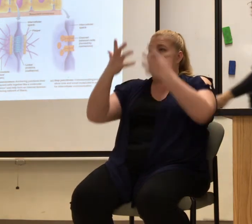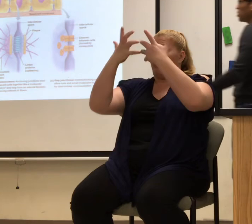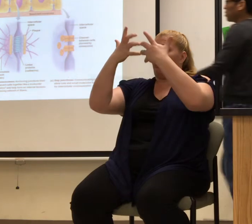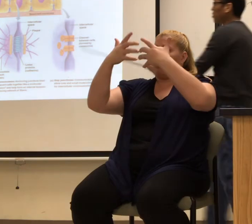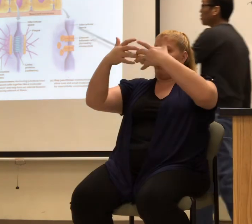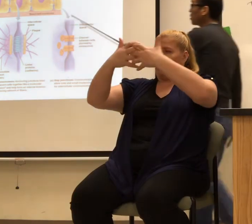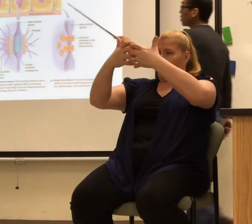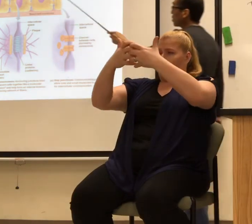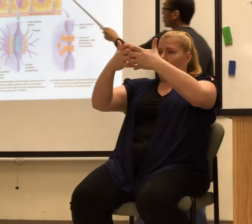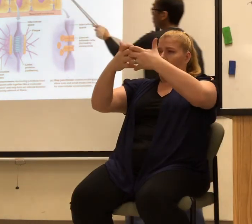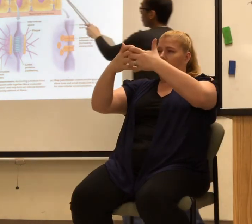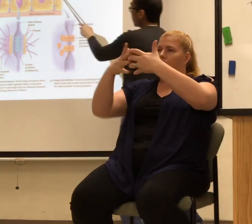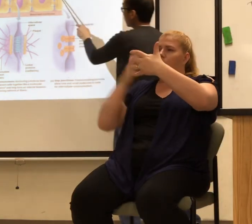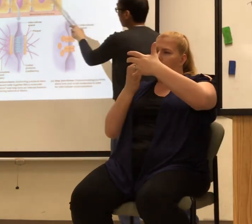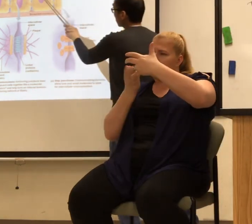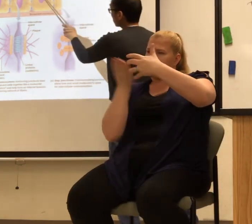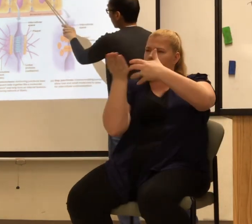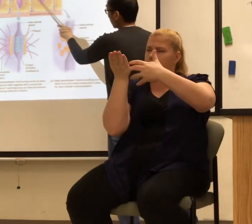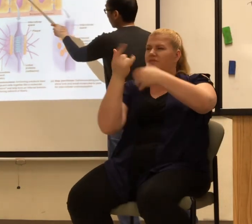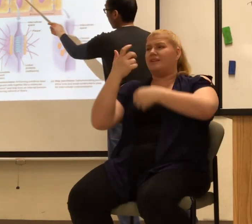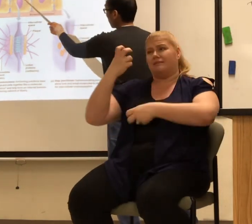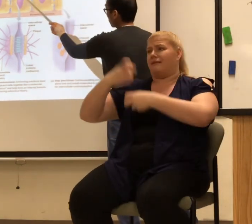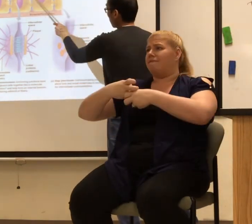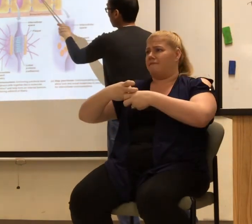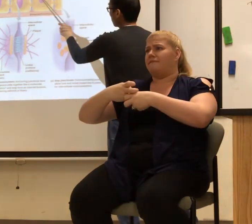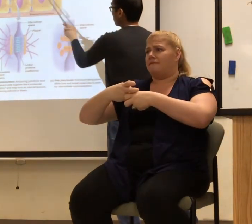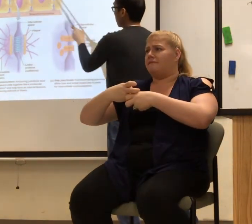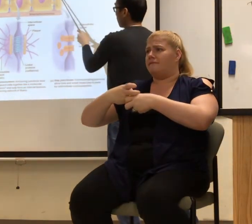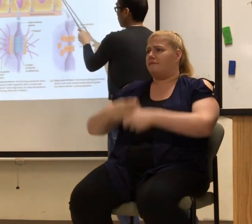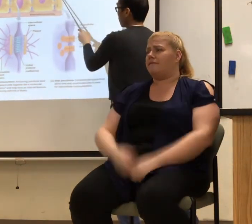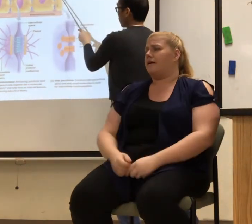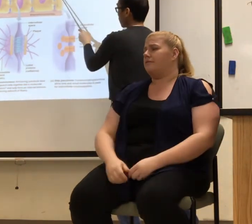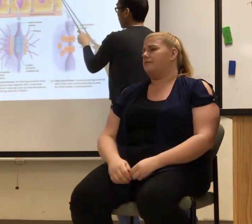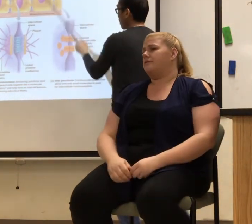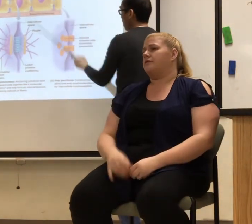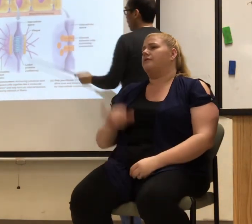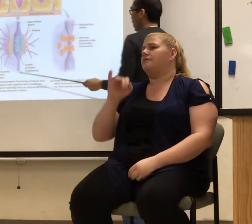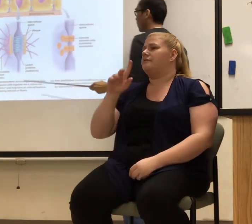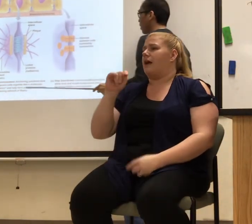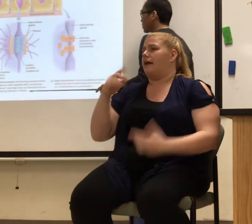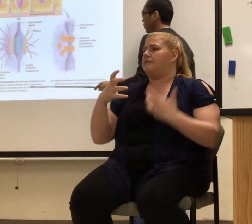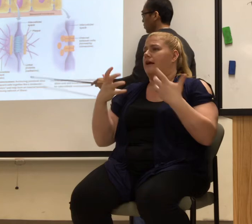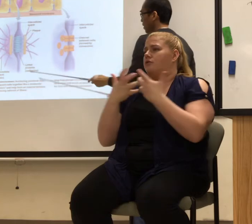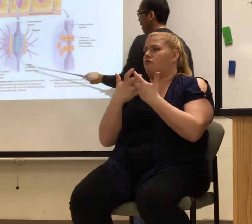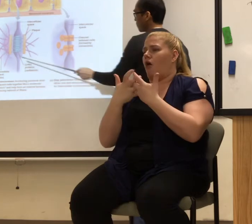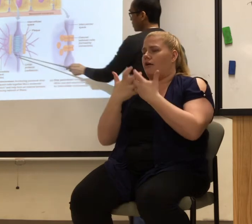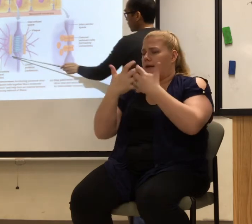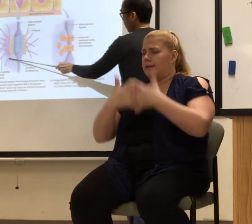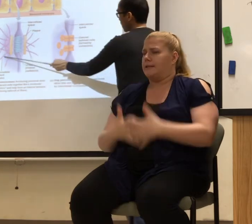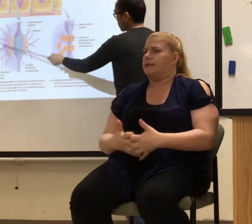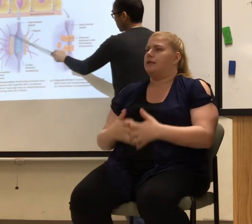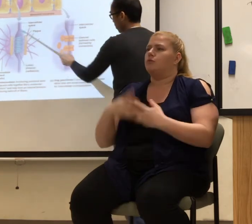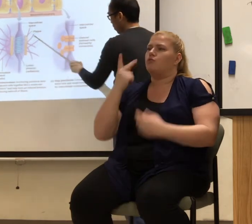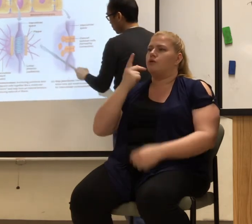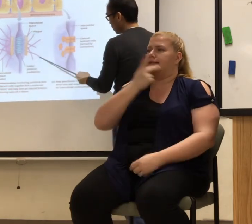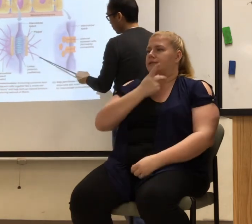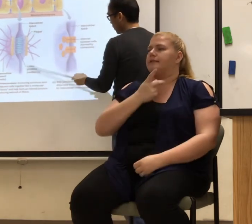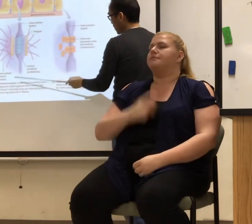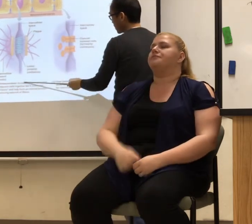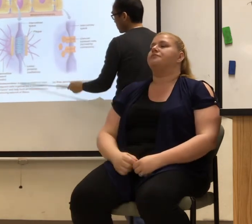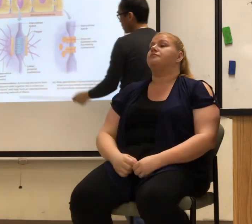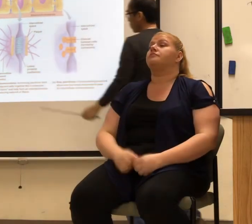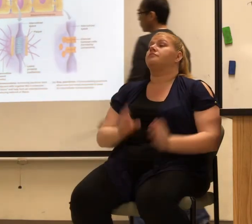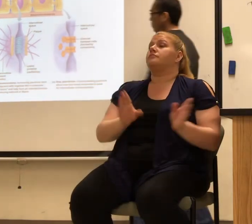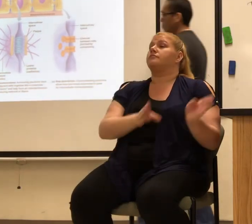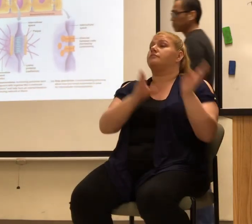in this tissue. Right there, these tight interlocking proteins there. Also, you can have this interaction called